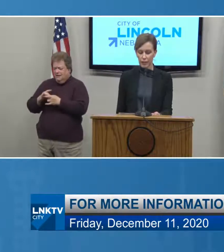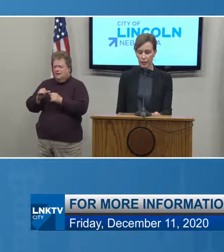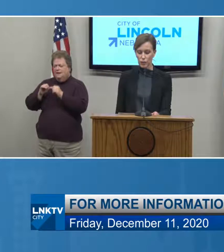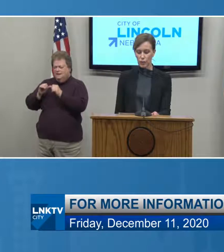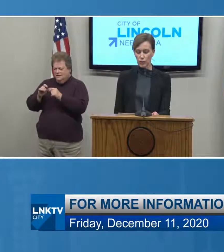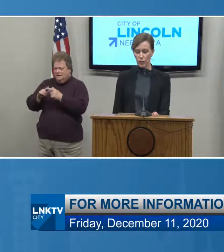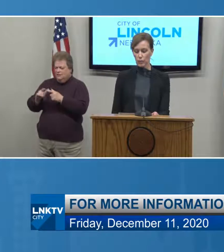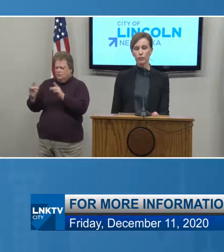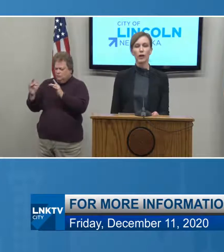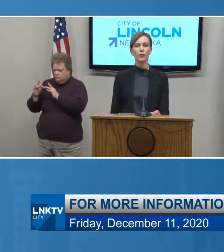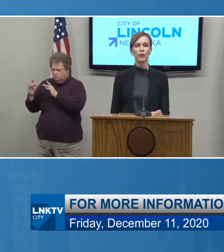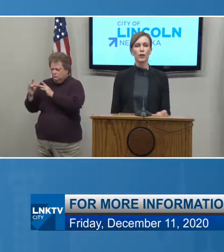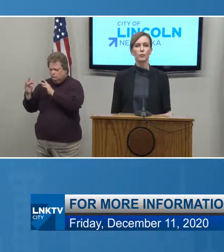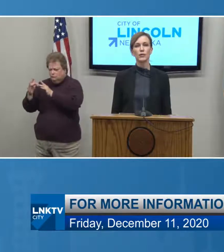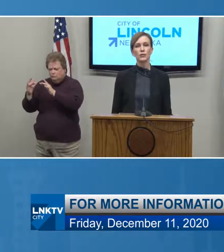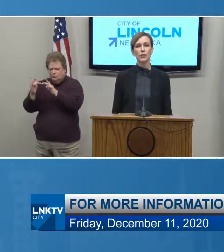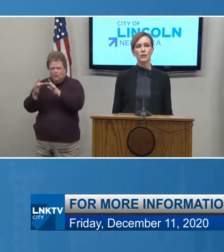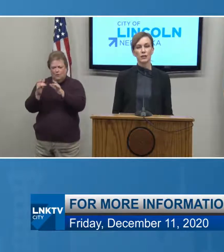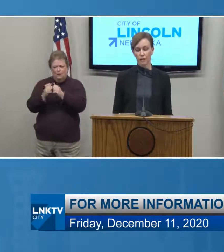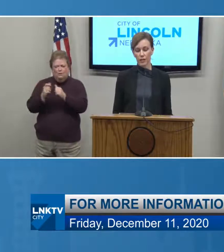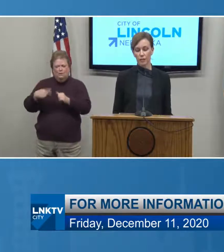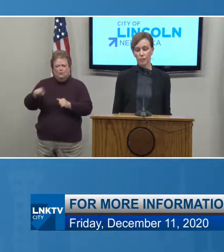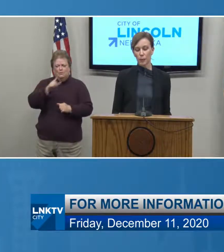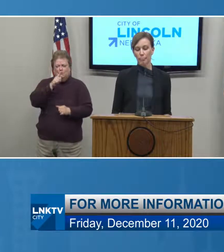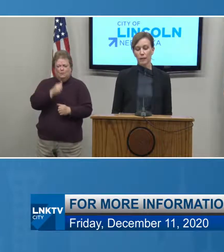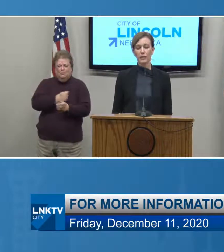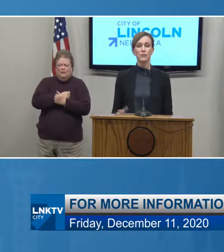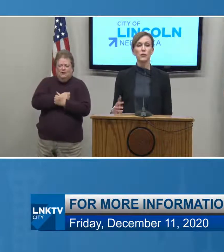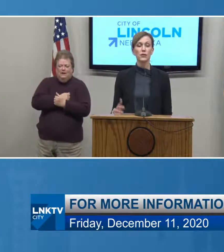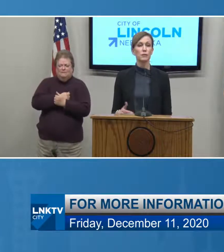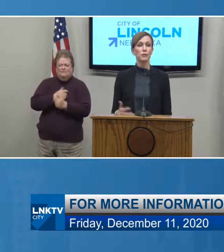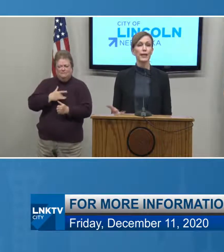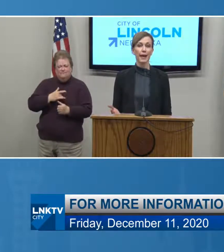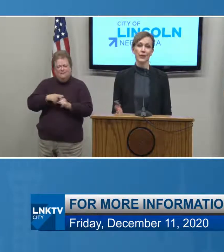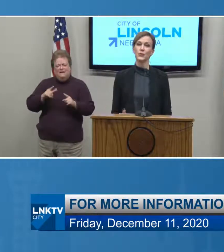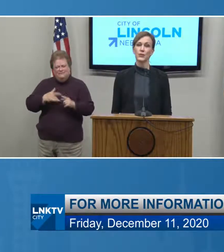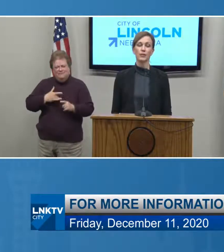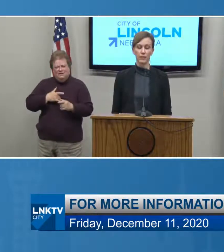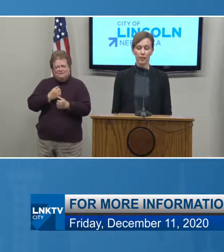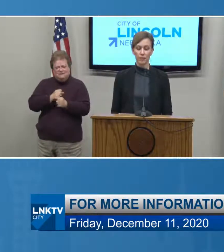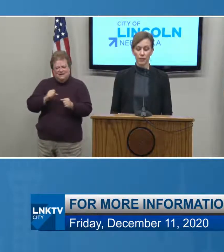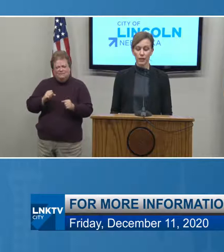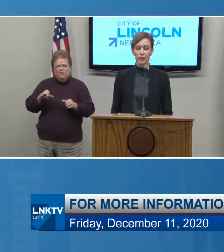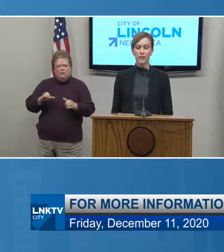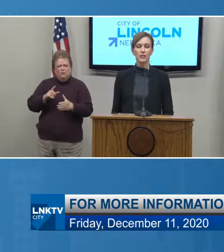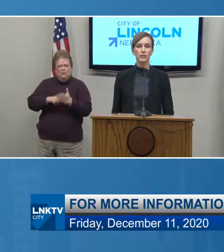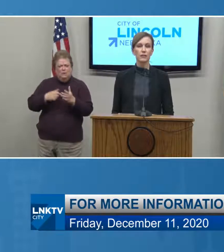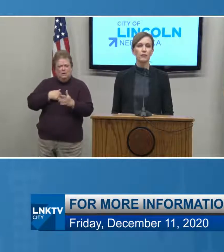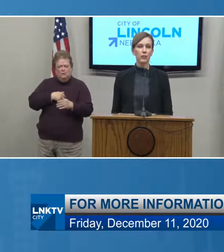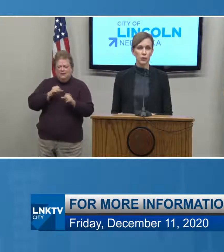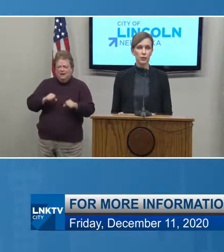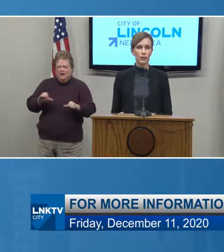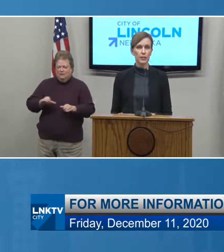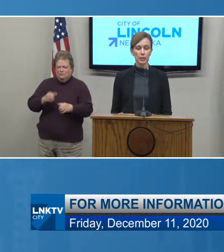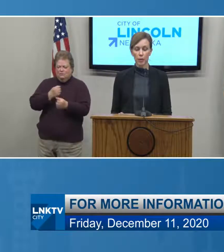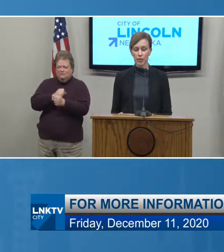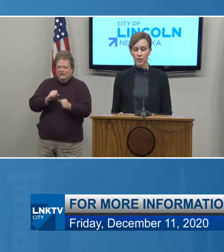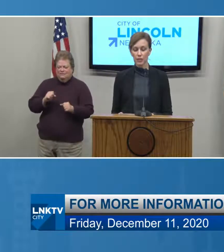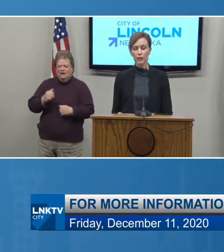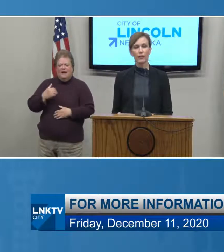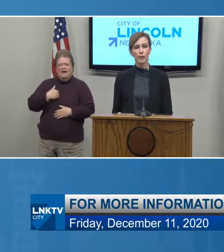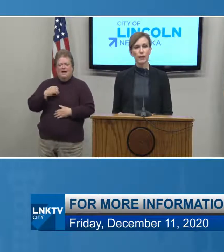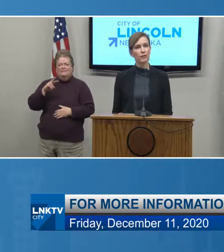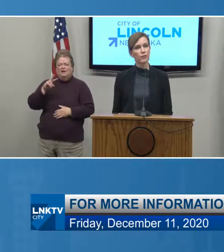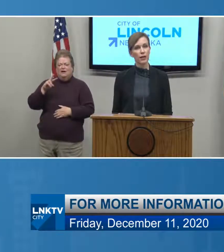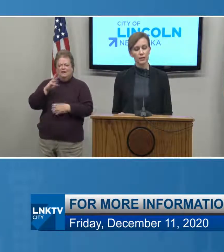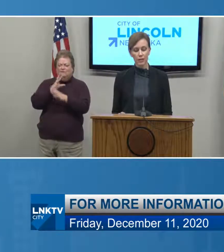and connect with those you love, but do so safely. Let's focus on what we can do safely. Consider virtual celebrations